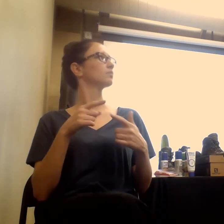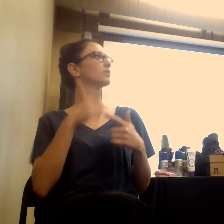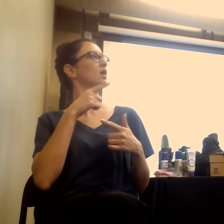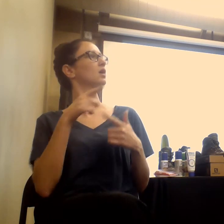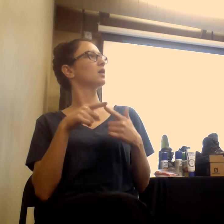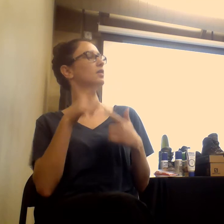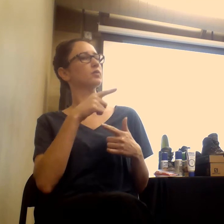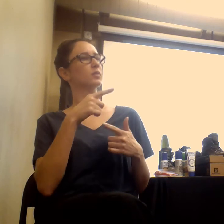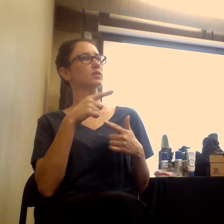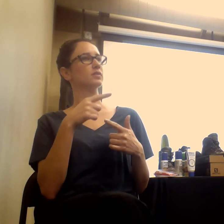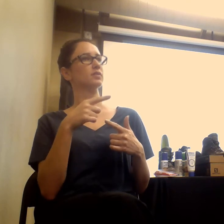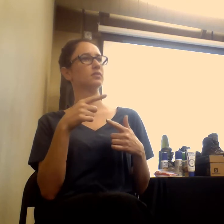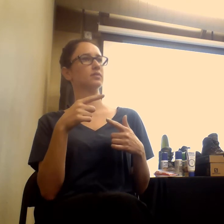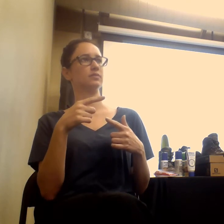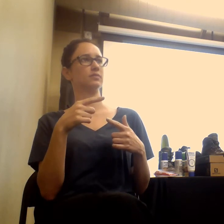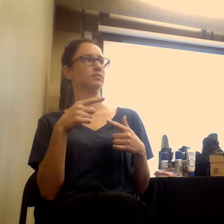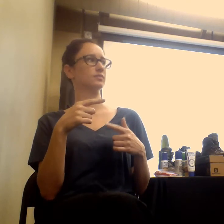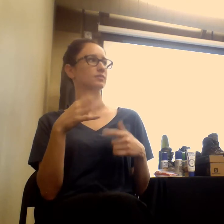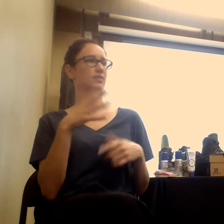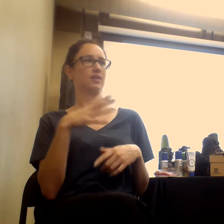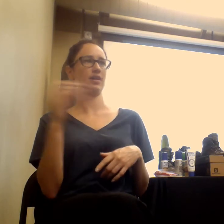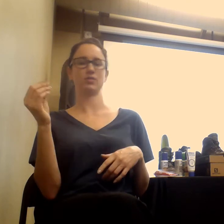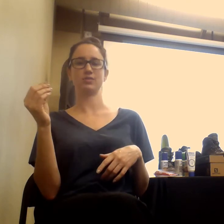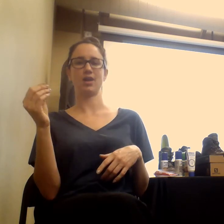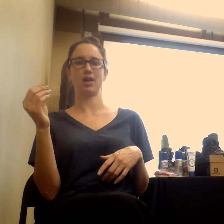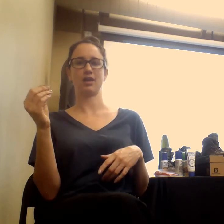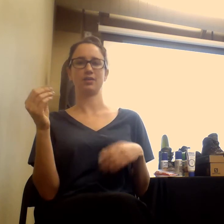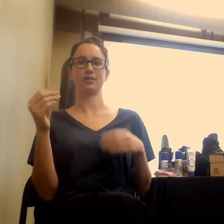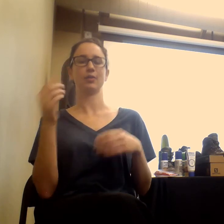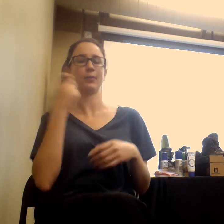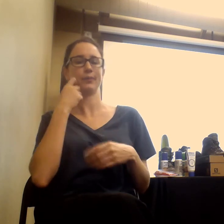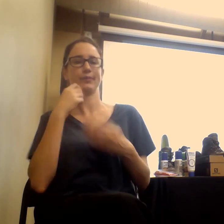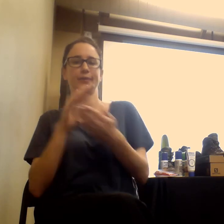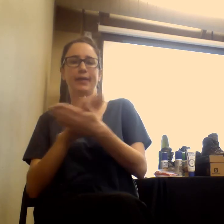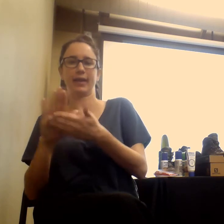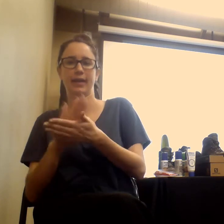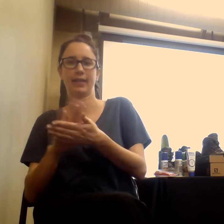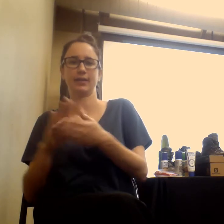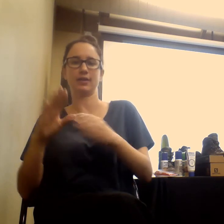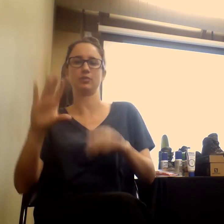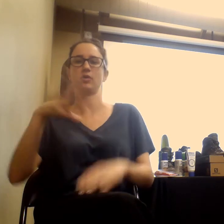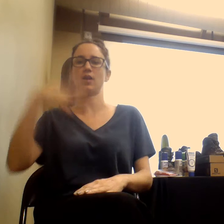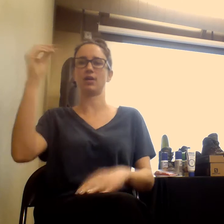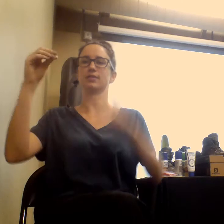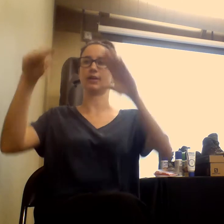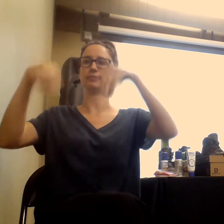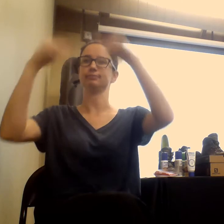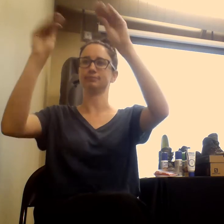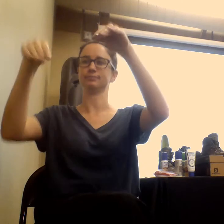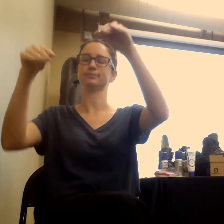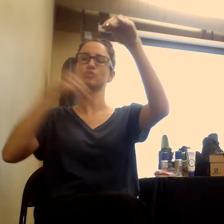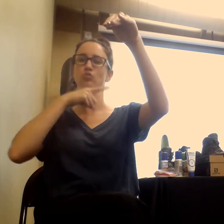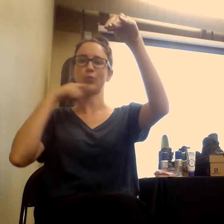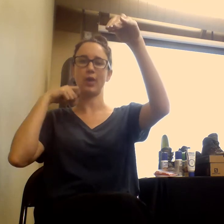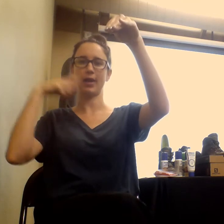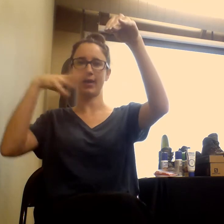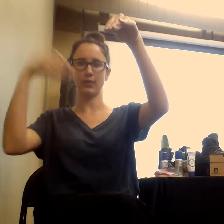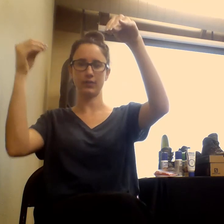washed in the stream, and they're drying. And then, now this has to do with foot care along with boot care,